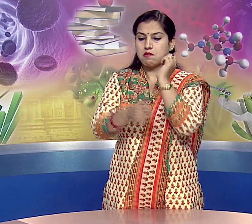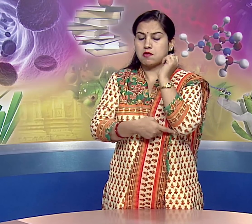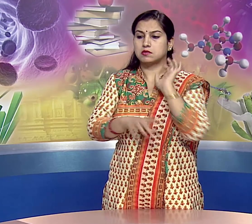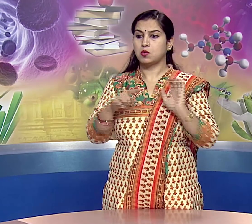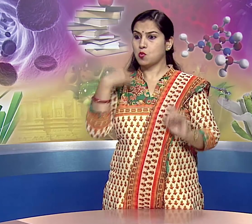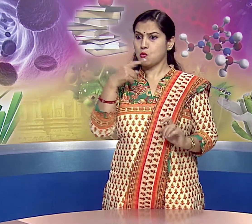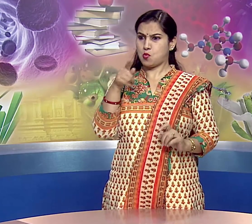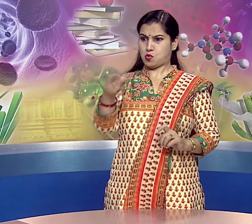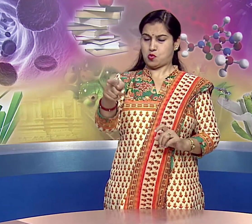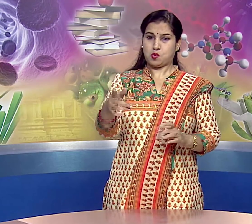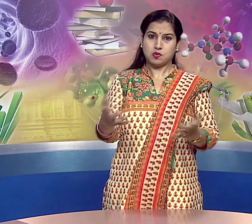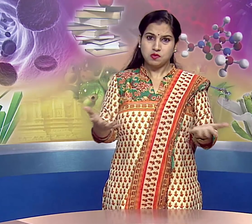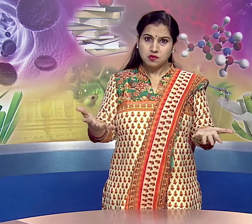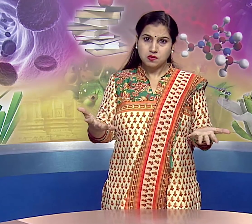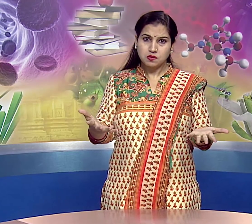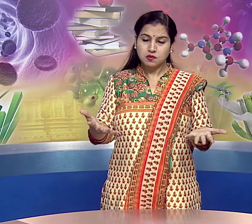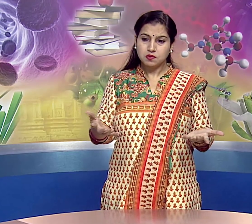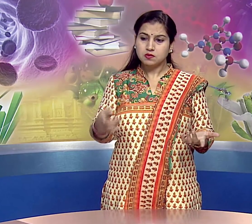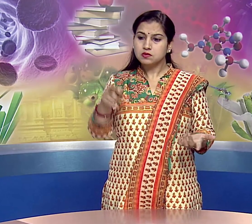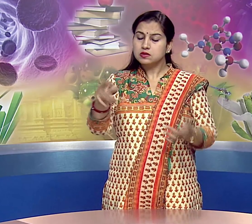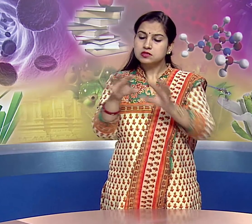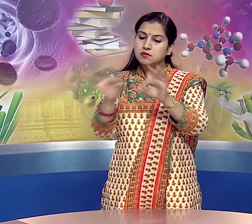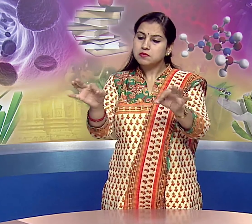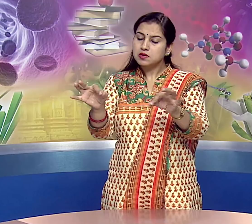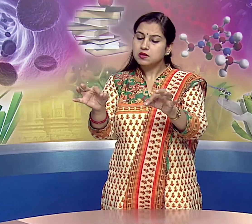are you?" he simply said,